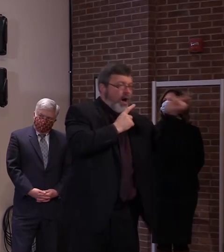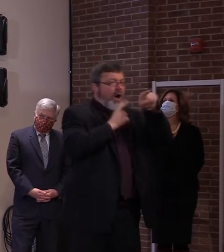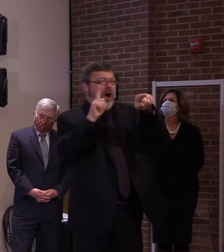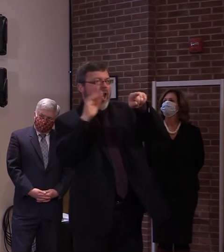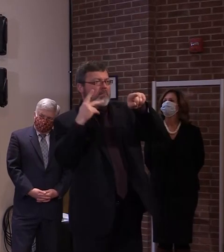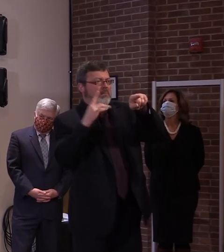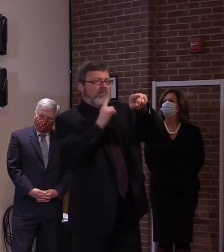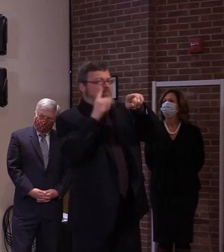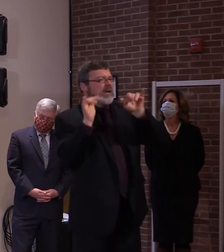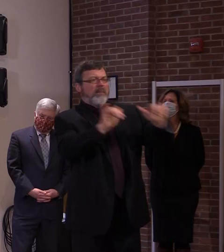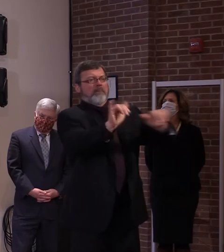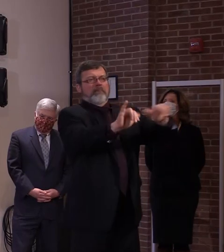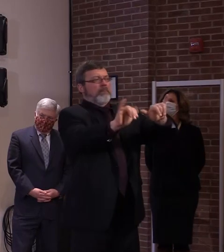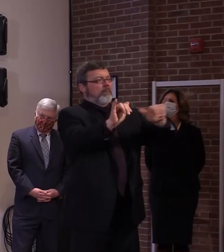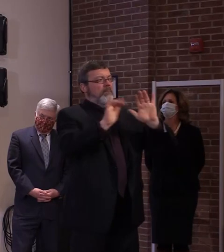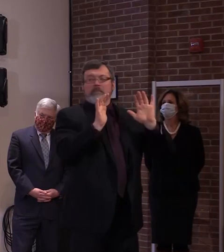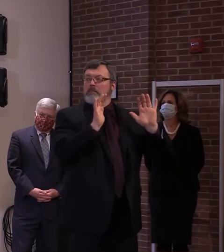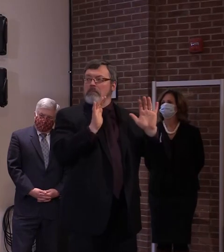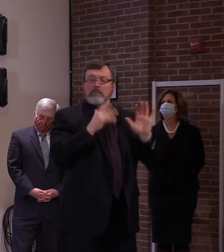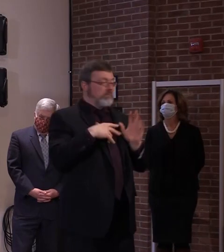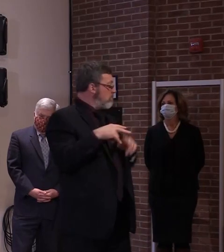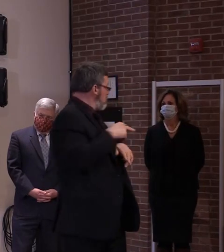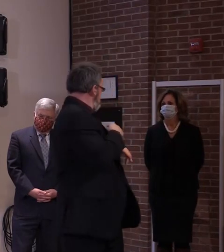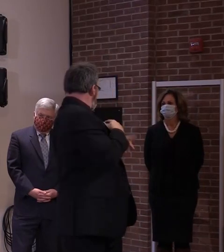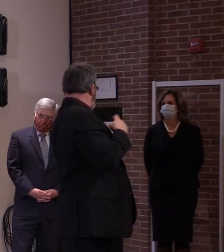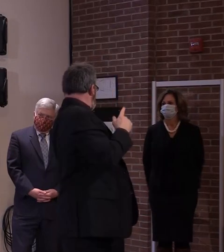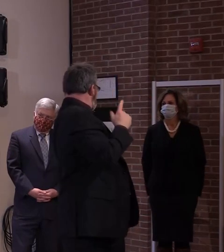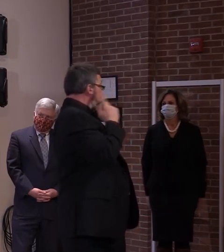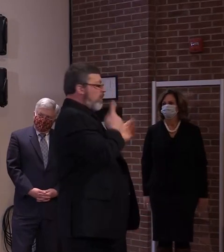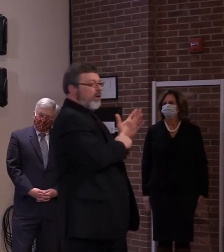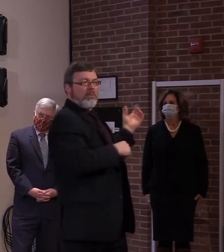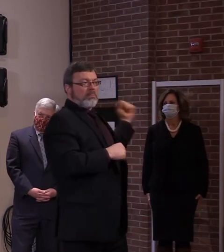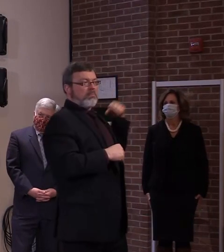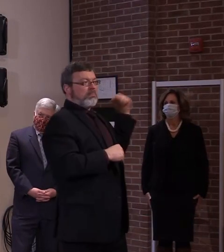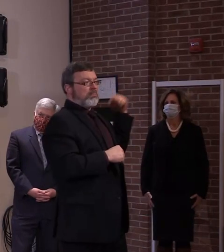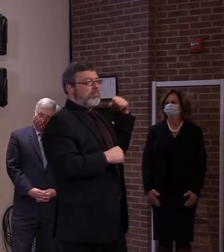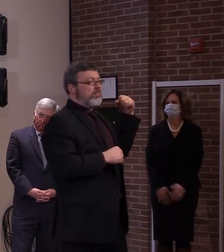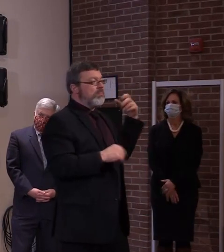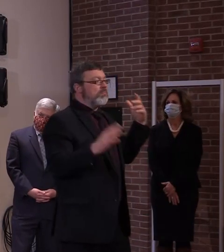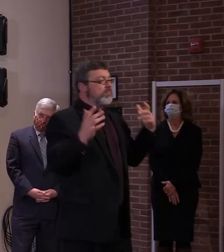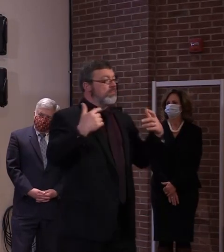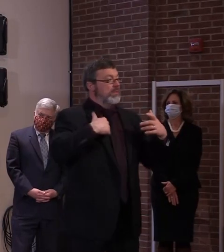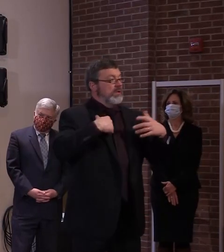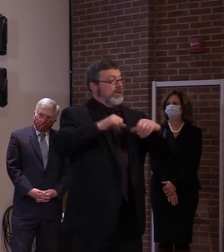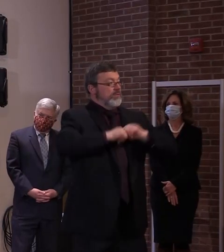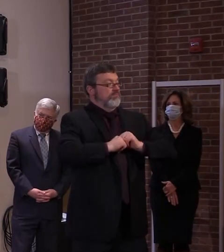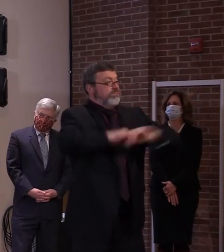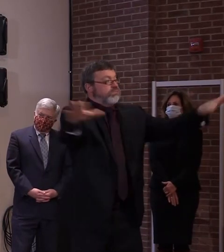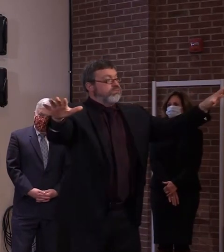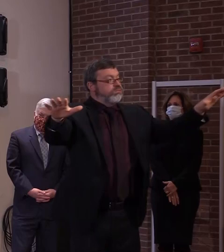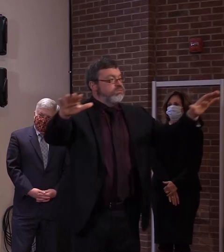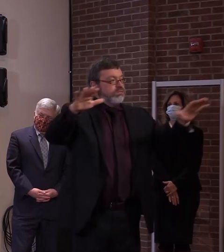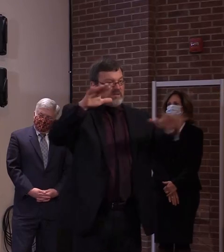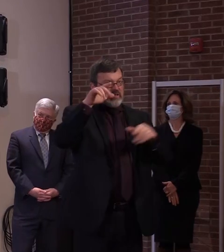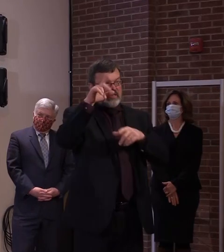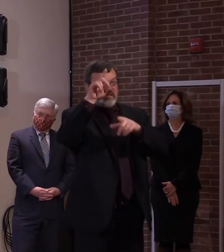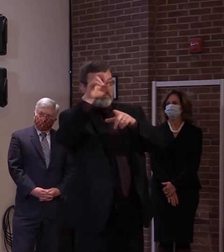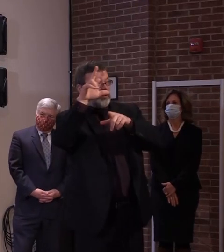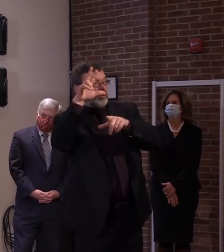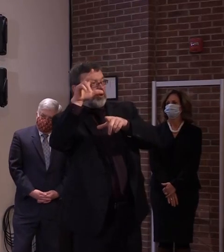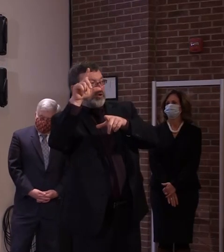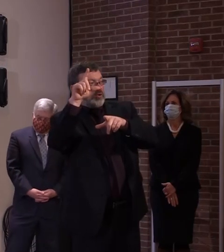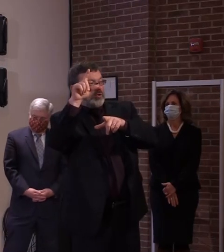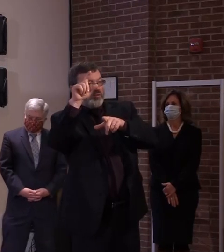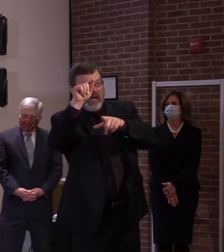the test that's being handed out on the 23rd and the 30th is that its result is ready in about a half an hour,